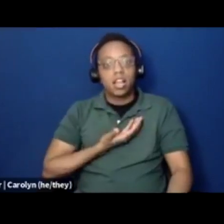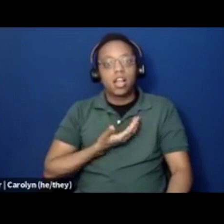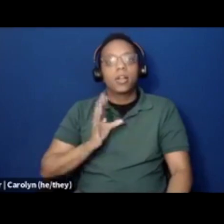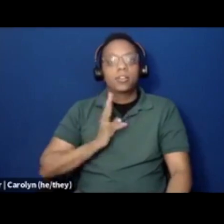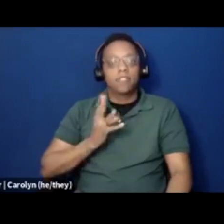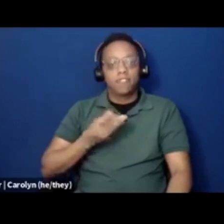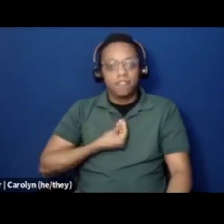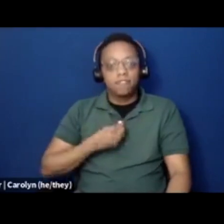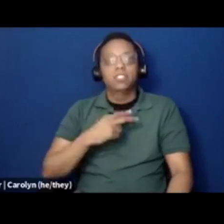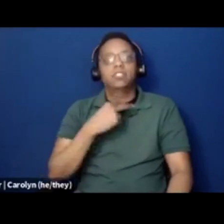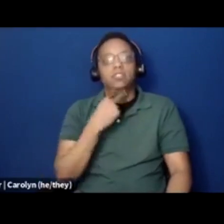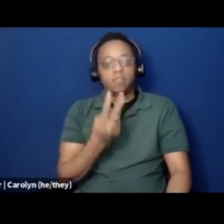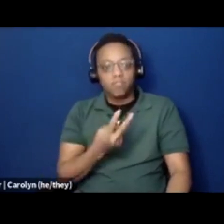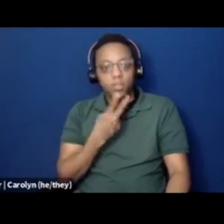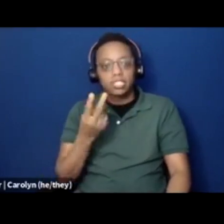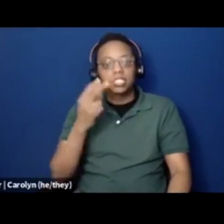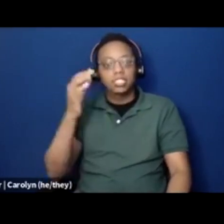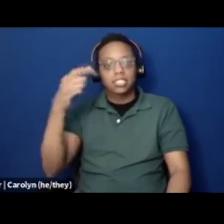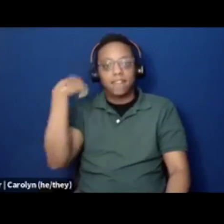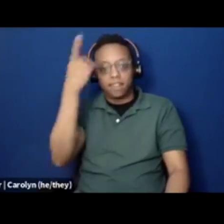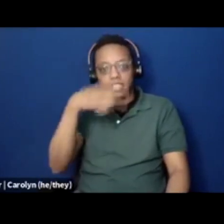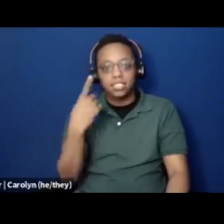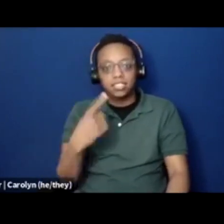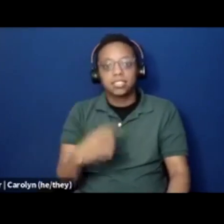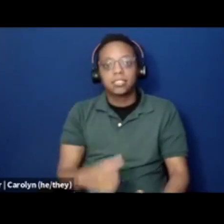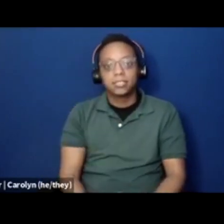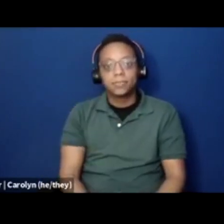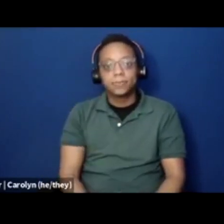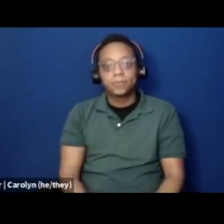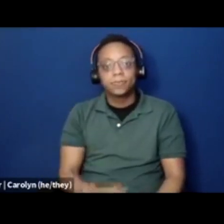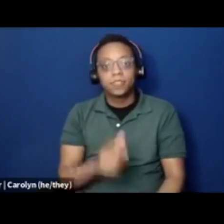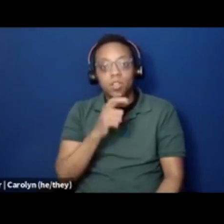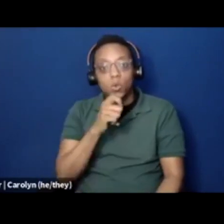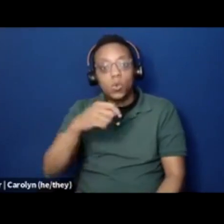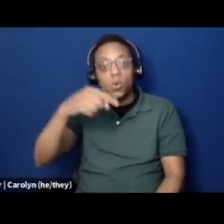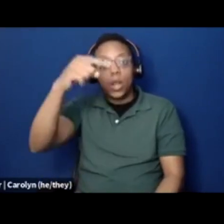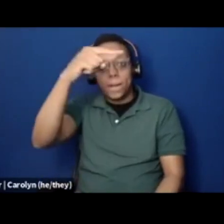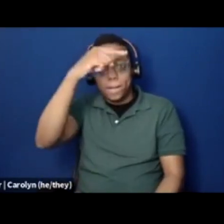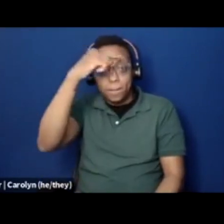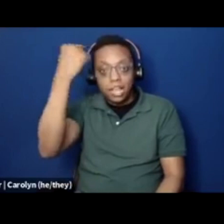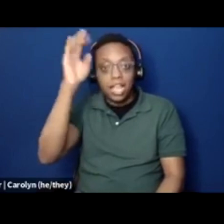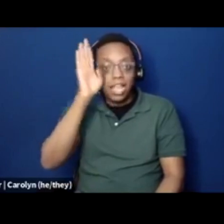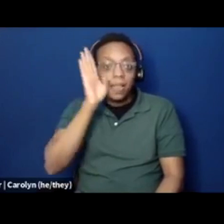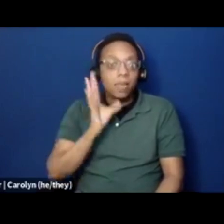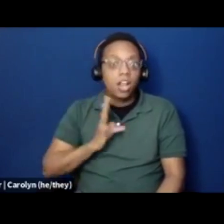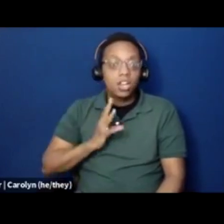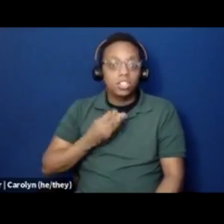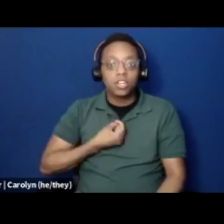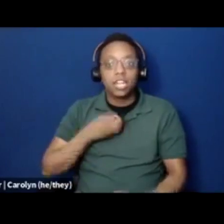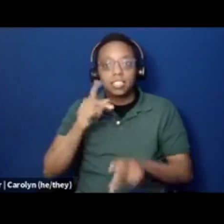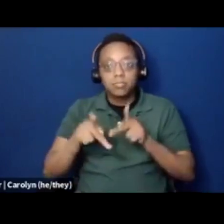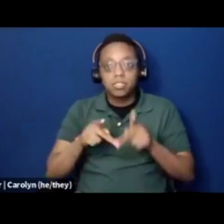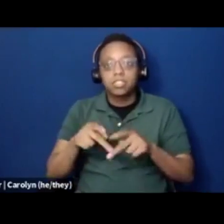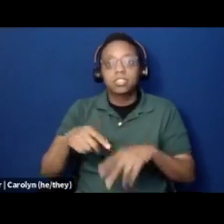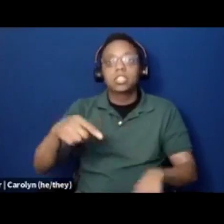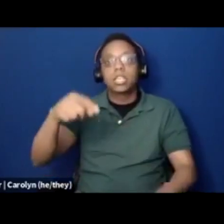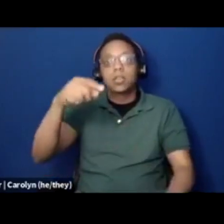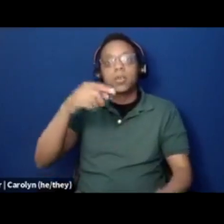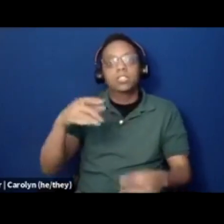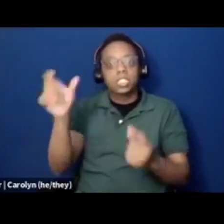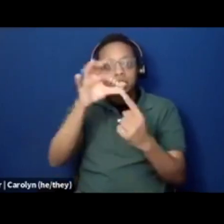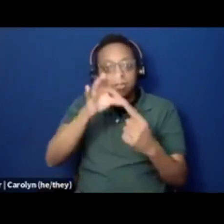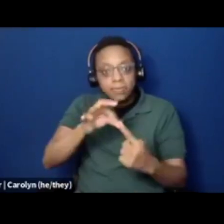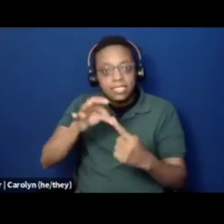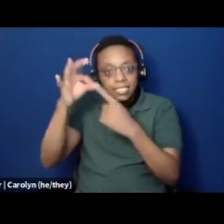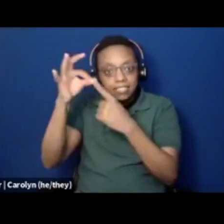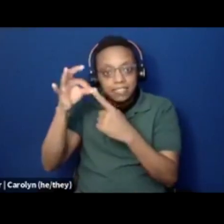And right now, as we know, those most affected are Black and brown trans people, more specifically Black trans women in